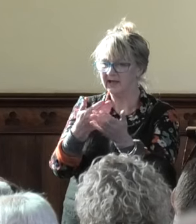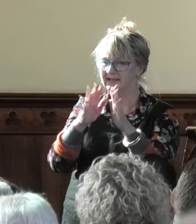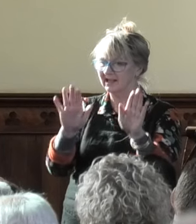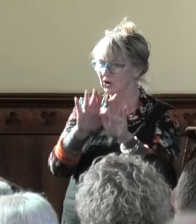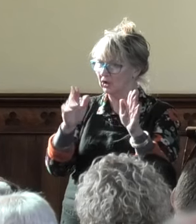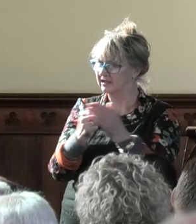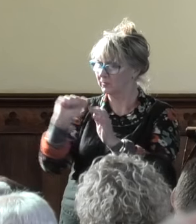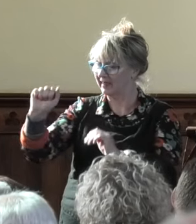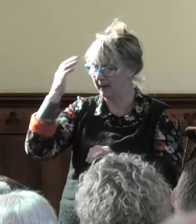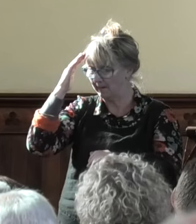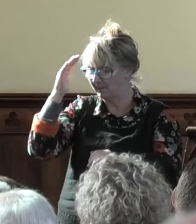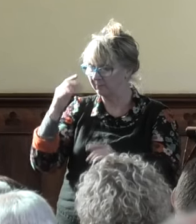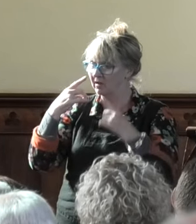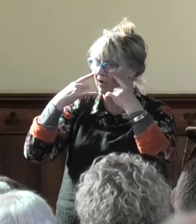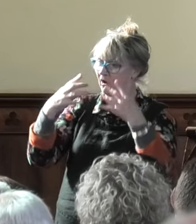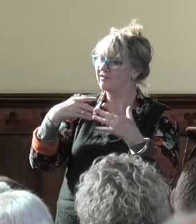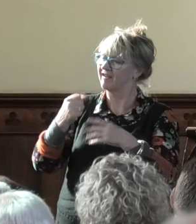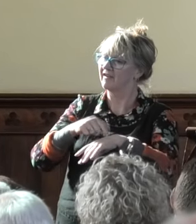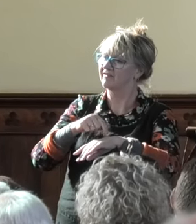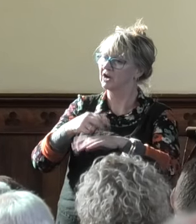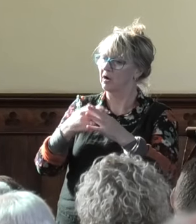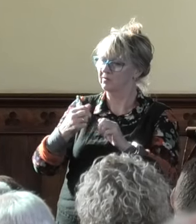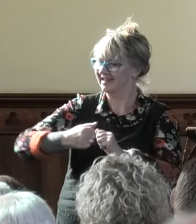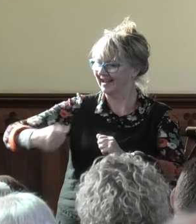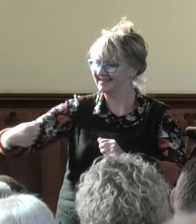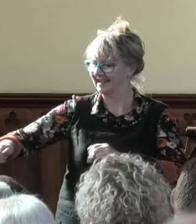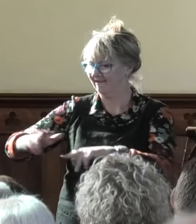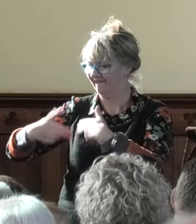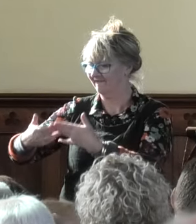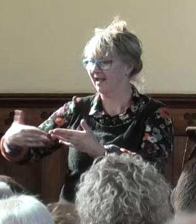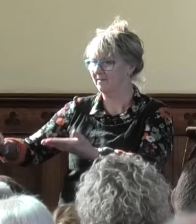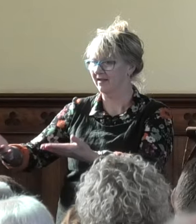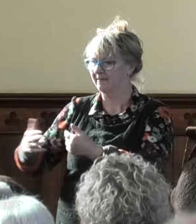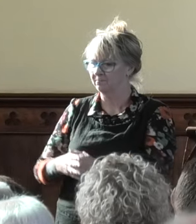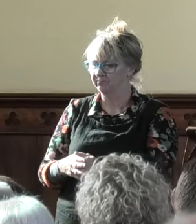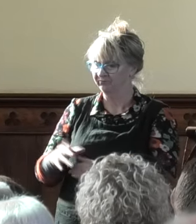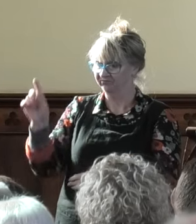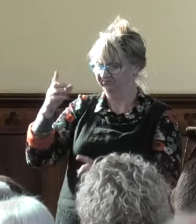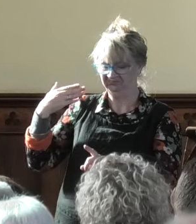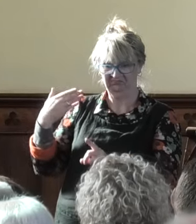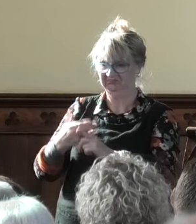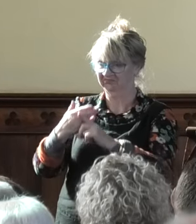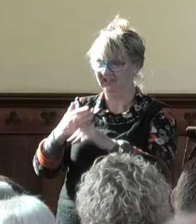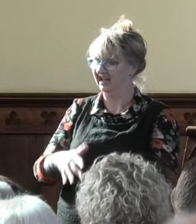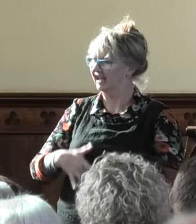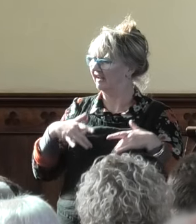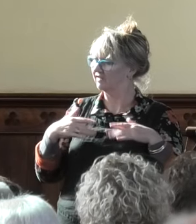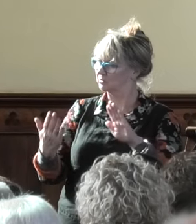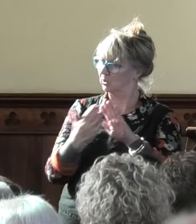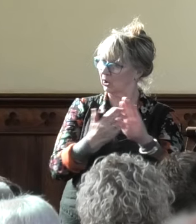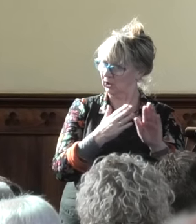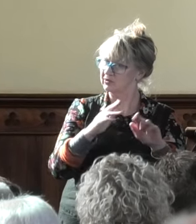with their mum, they often spent time with the extended family. And to this day, Stephen says that he feels close to